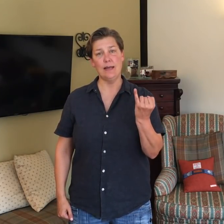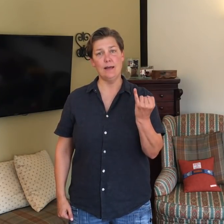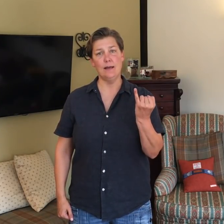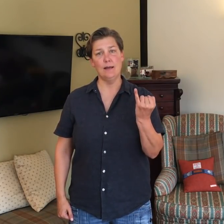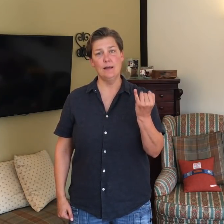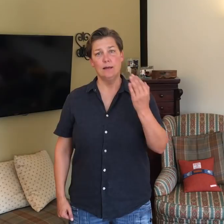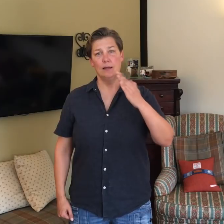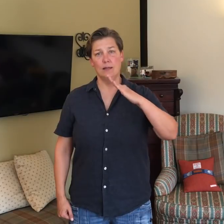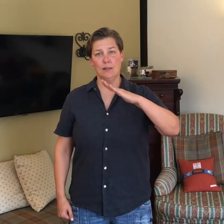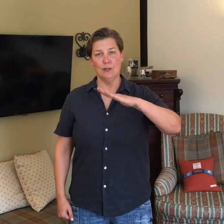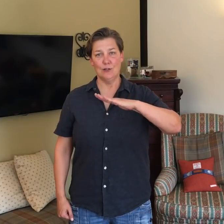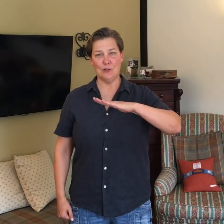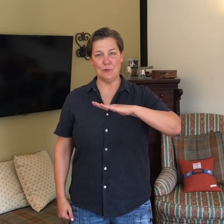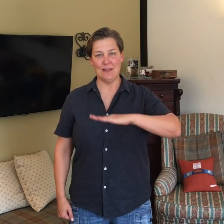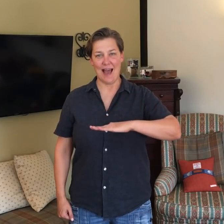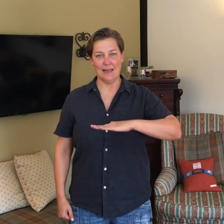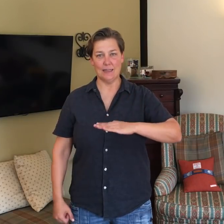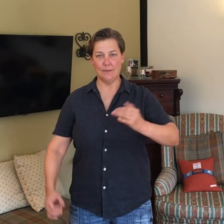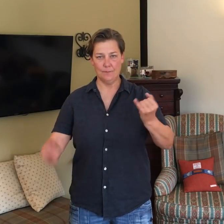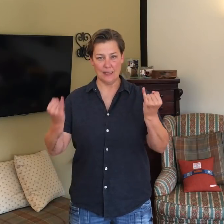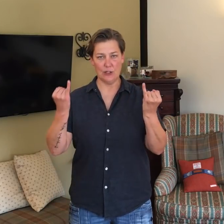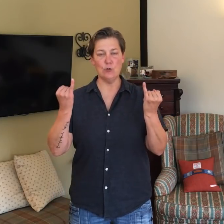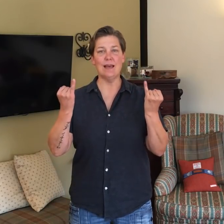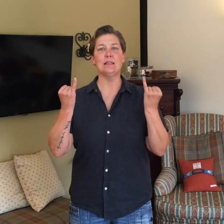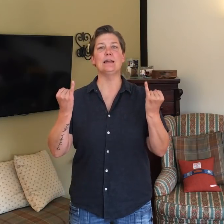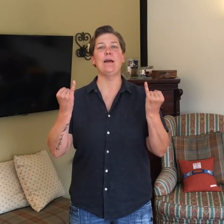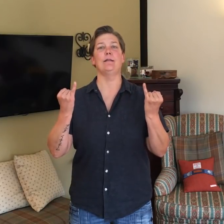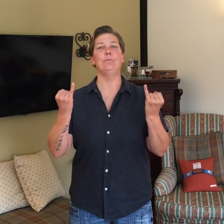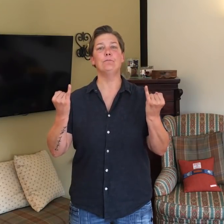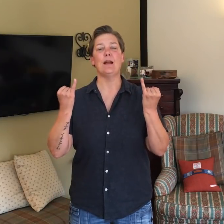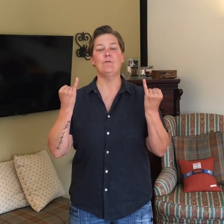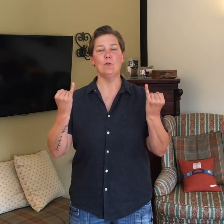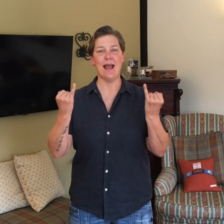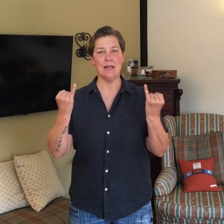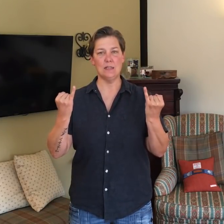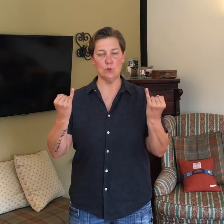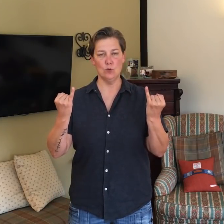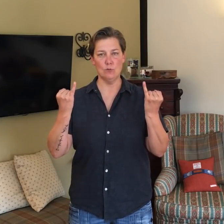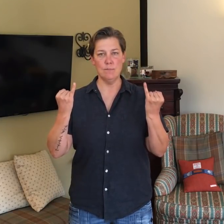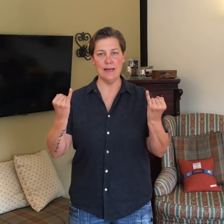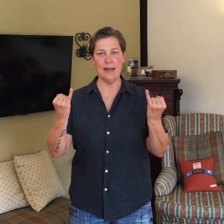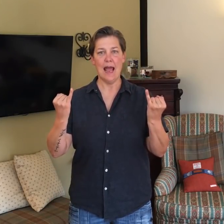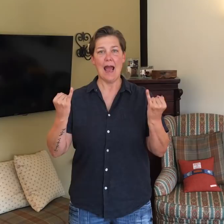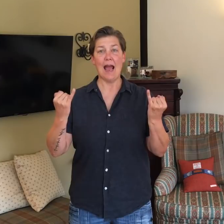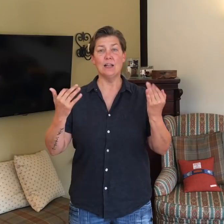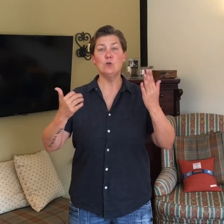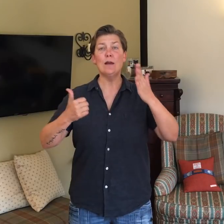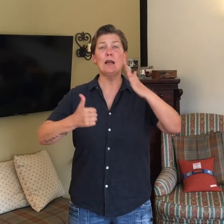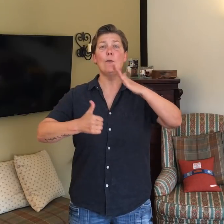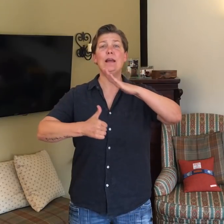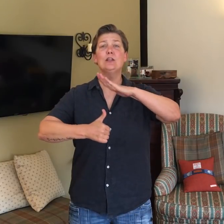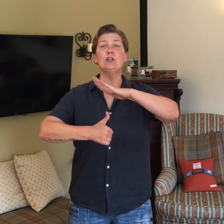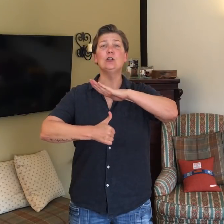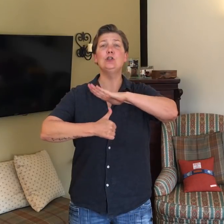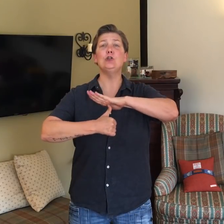here to that. Let's do that together. Back of your hands towards me, and we're going to